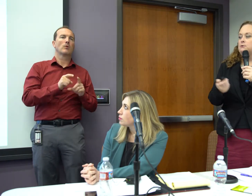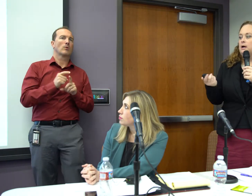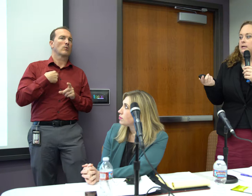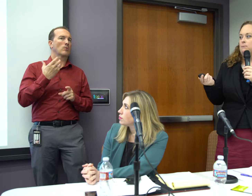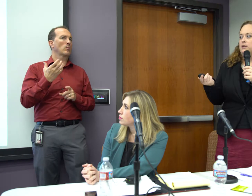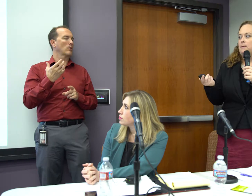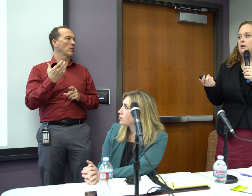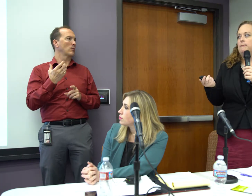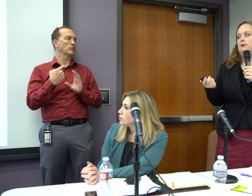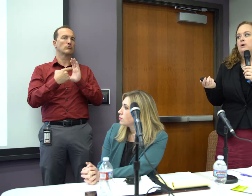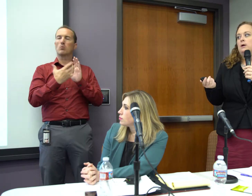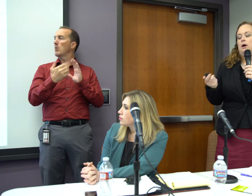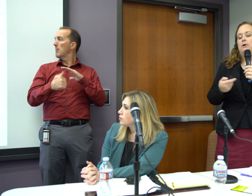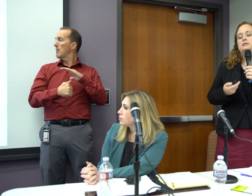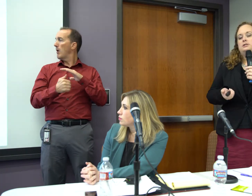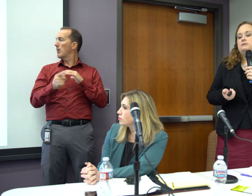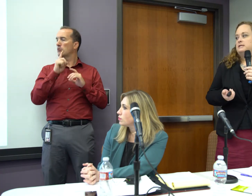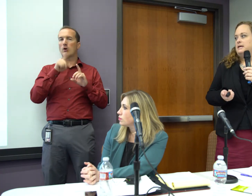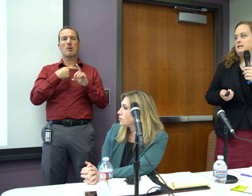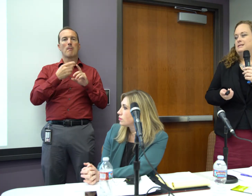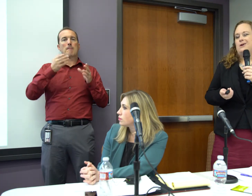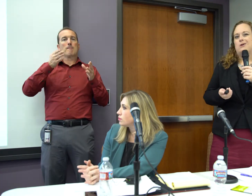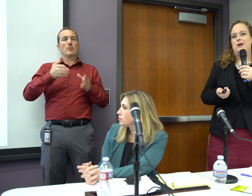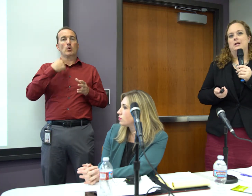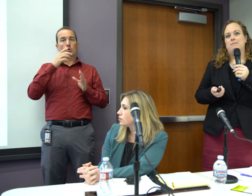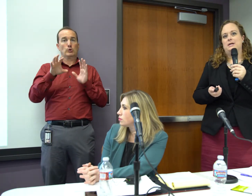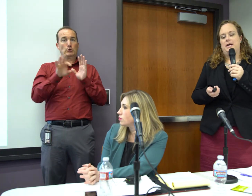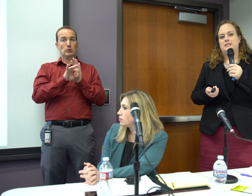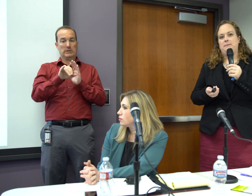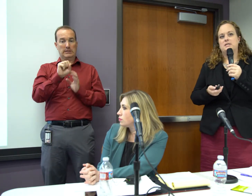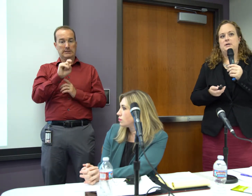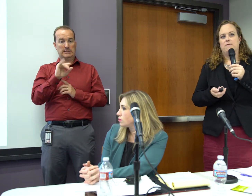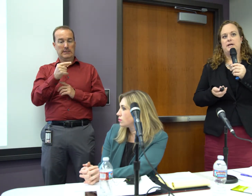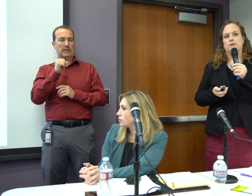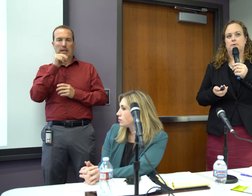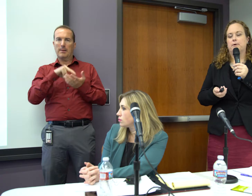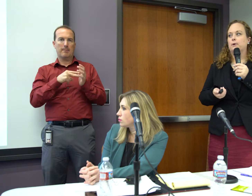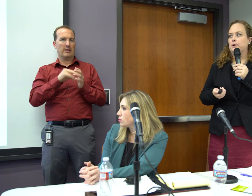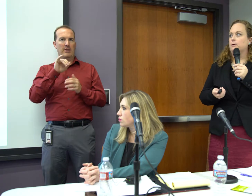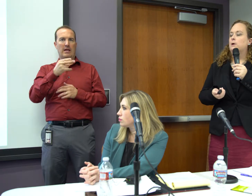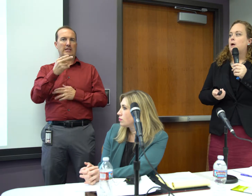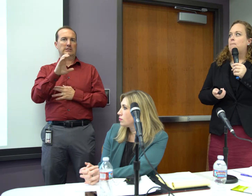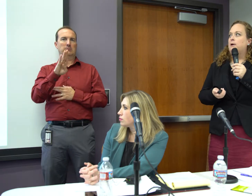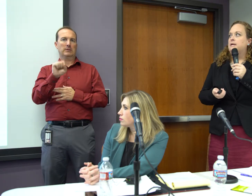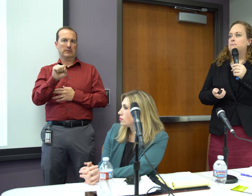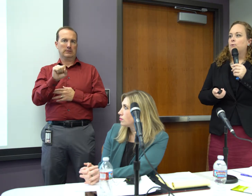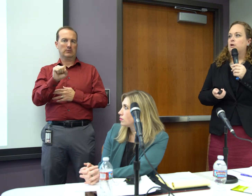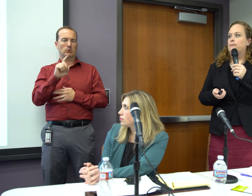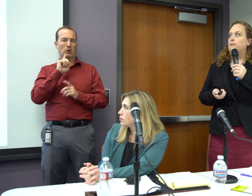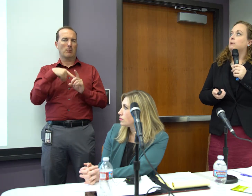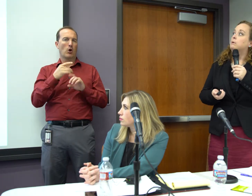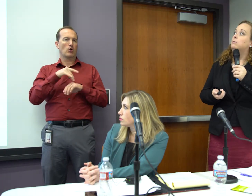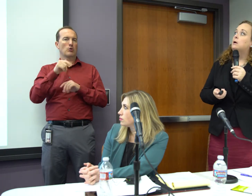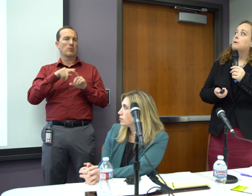wanted to highlight the one at the bottom about a person choosing a setting does not automatically make it HCBS. We covered that a little bit earlier, but that's